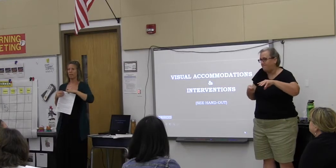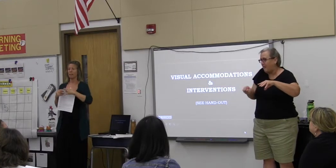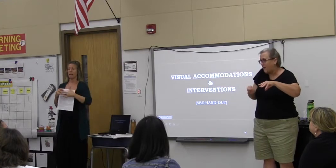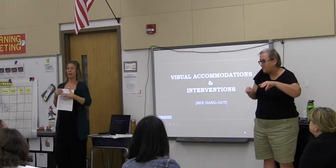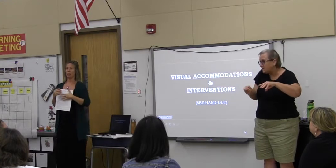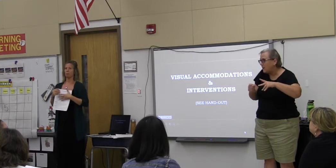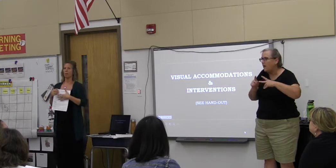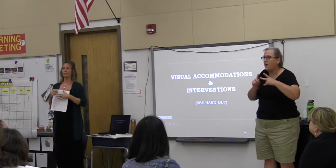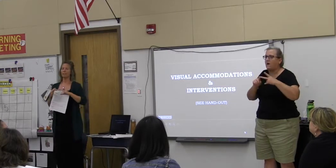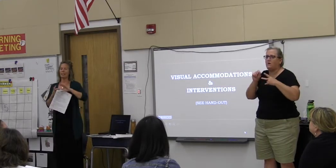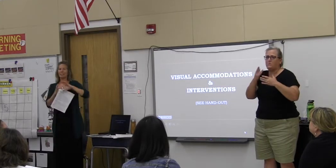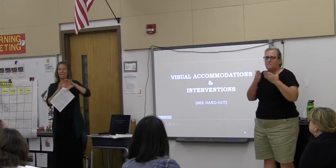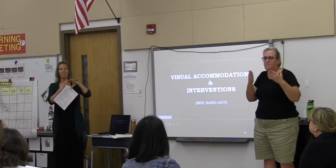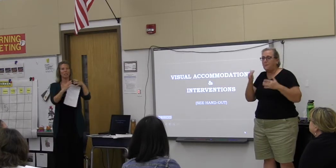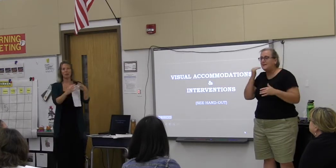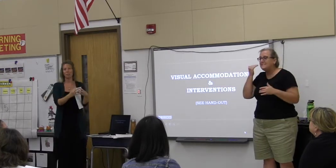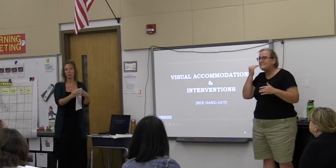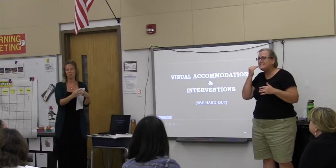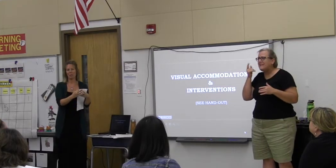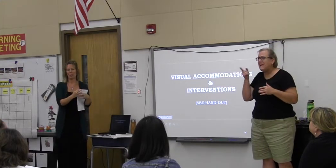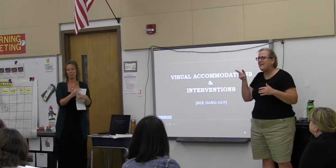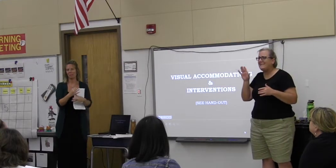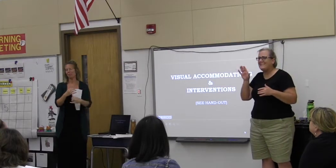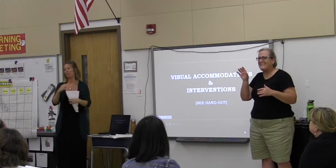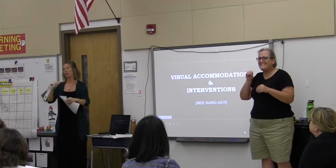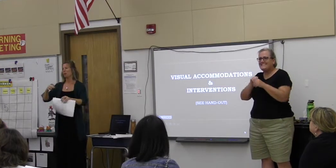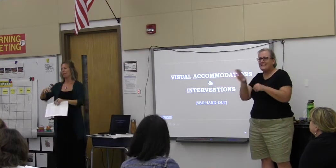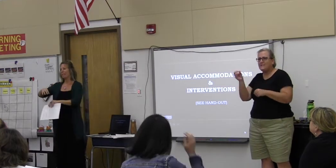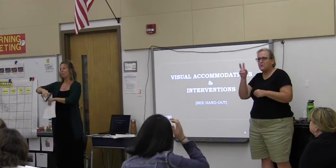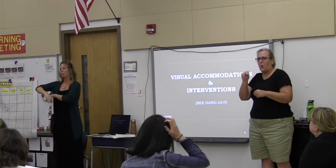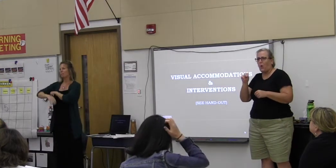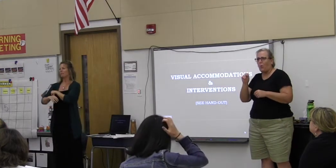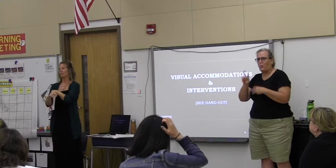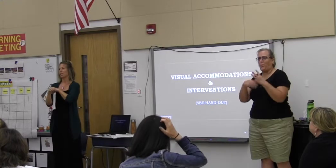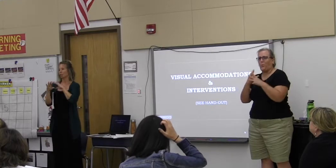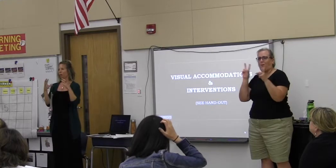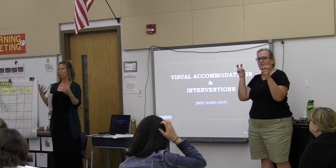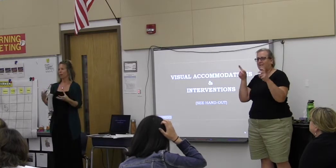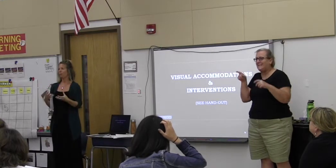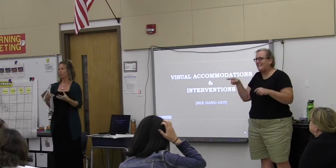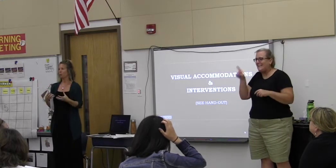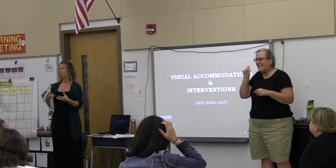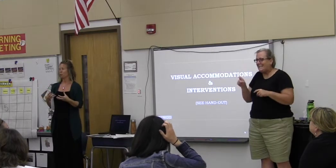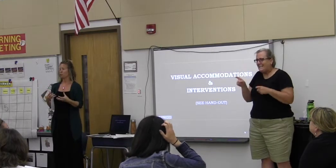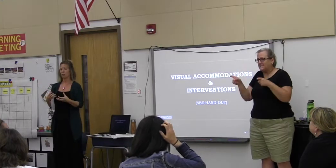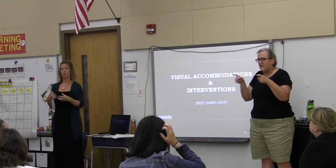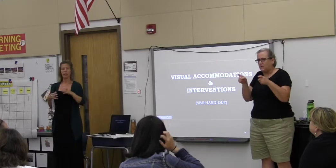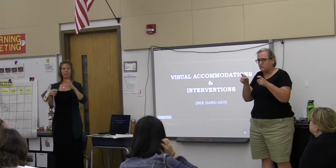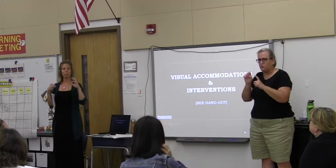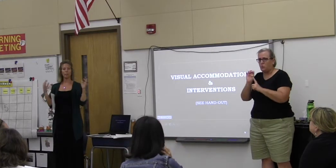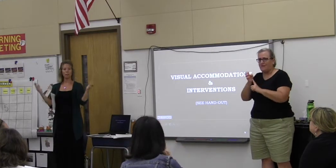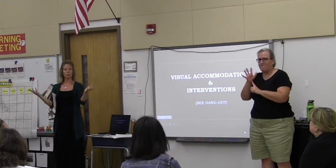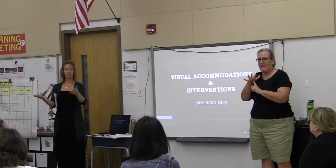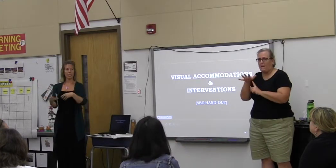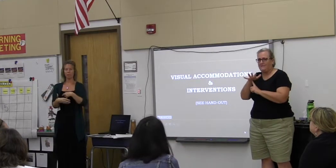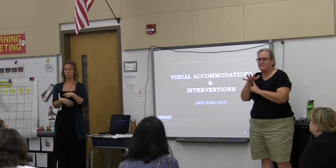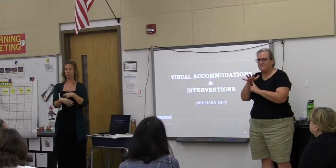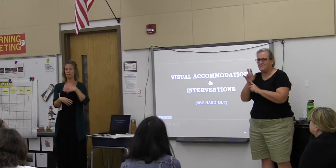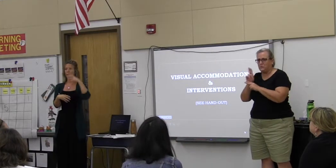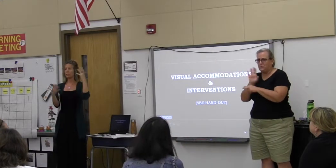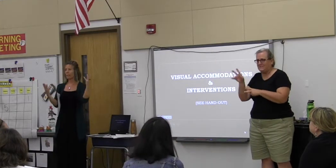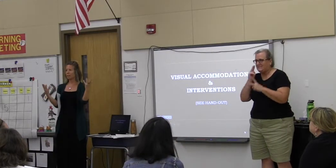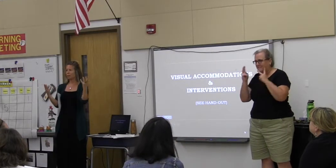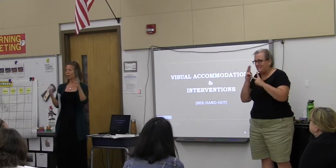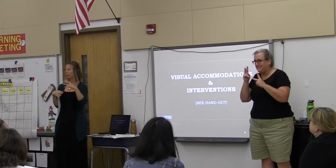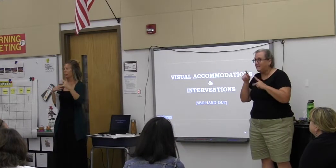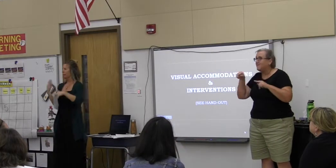him. Stan's kind of in his own little world by himself where he really needs a controlled environment to use his vision. If we're here in the classroom